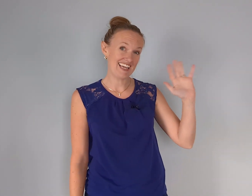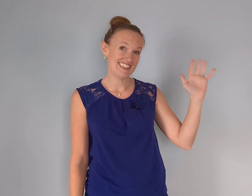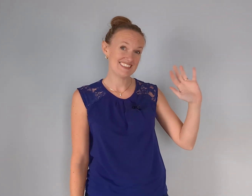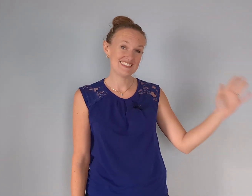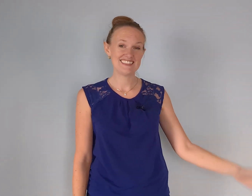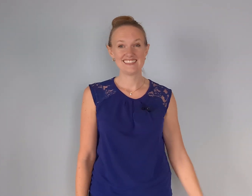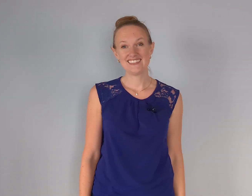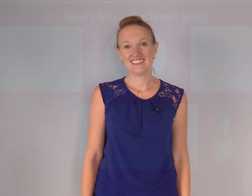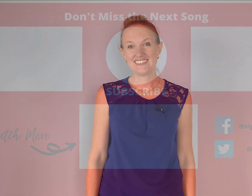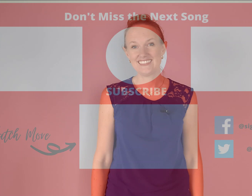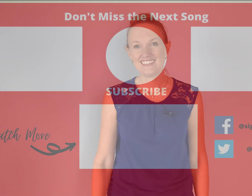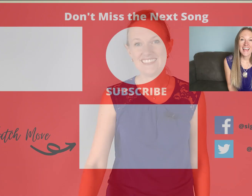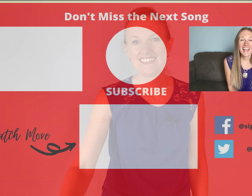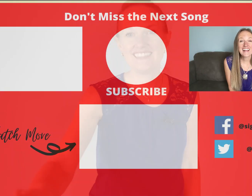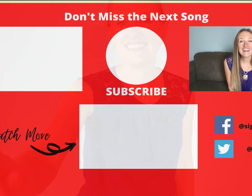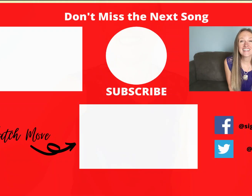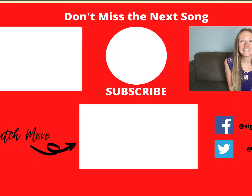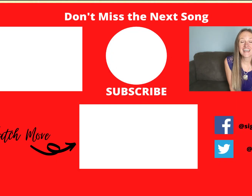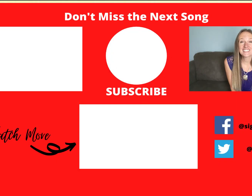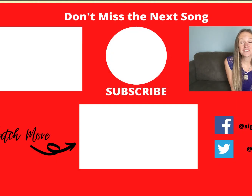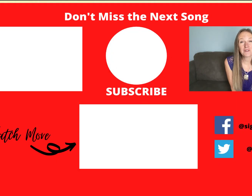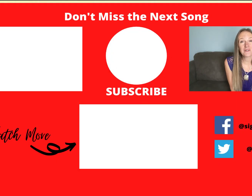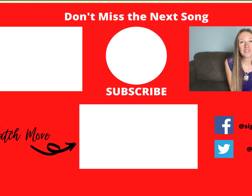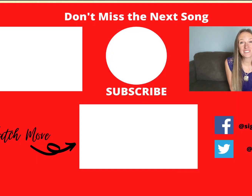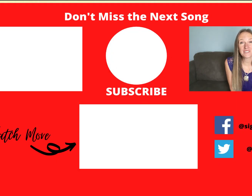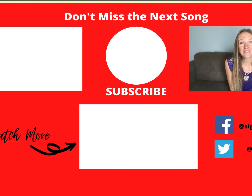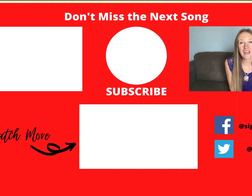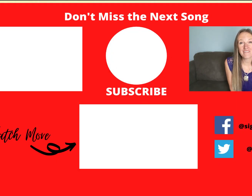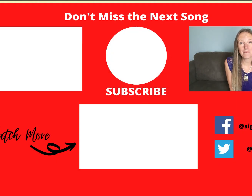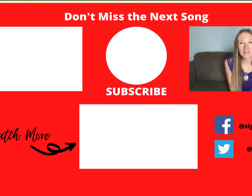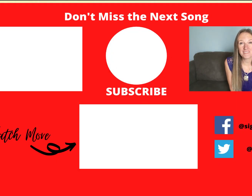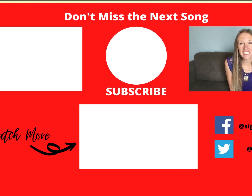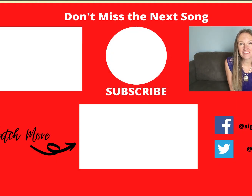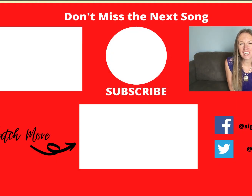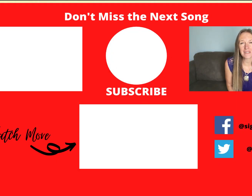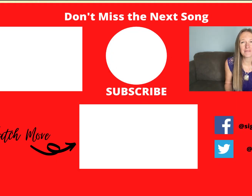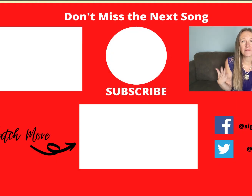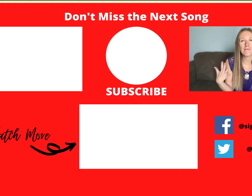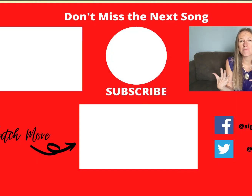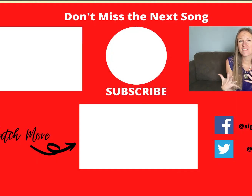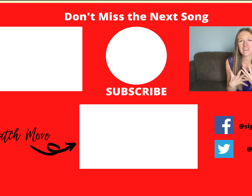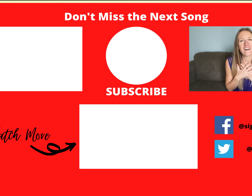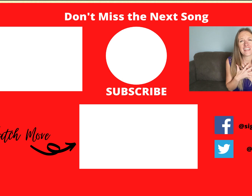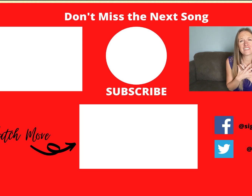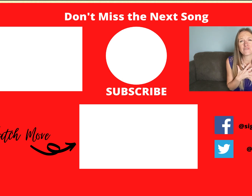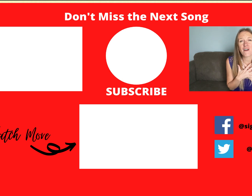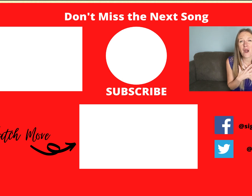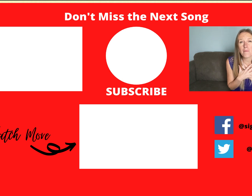Bye. Hey guys, I just want to encourage you, if you're having a bit of a tough time, to remember that God cares far